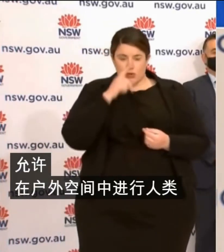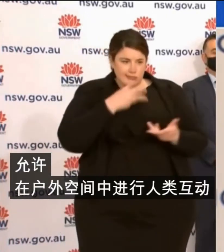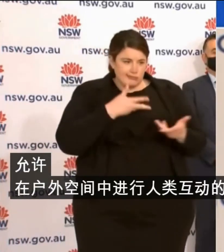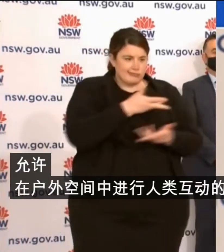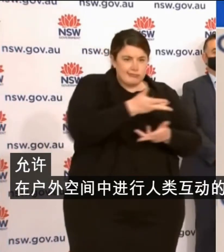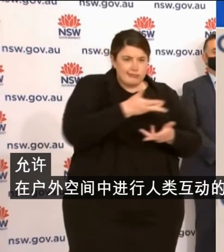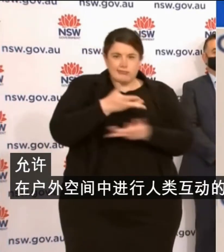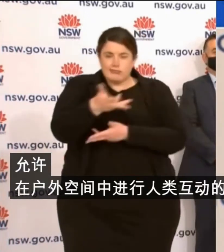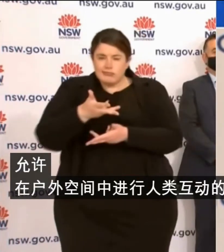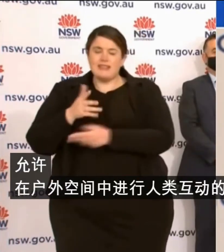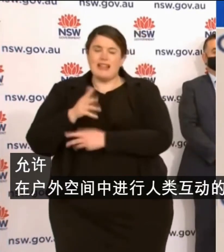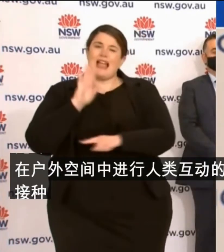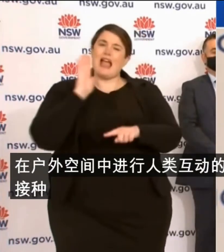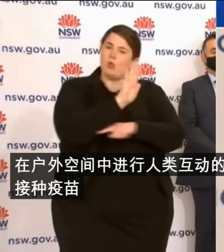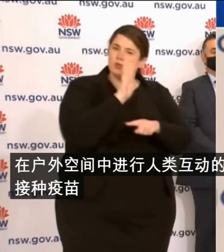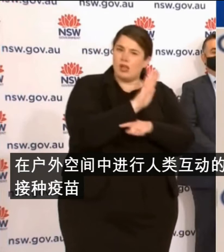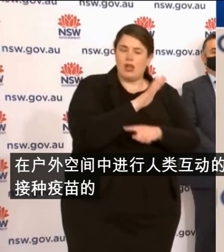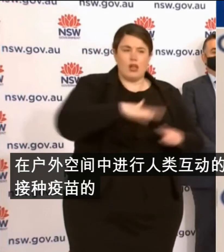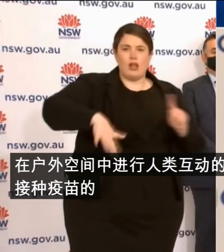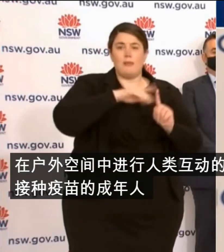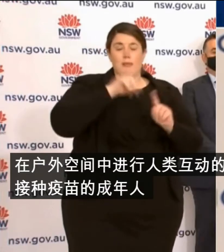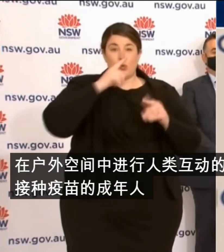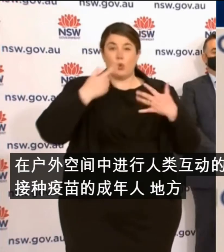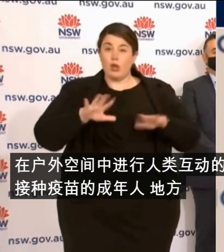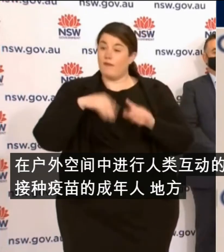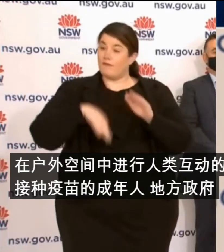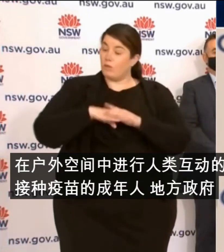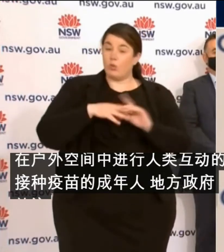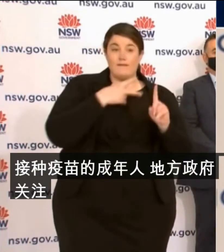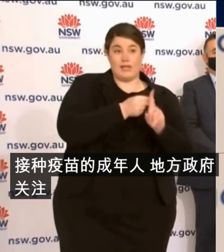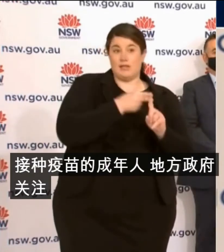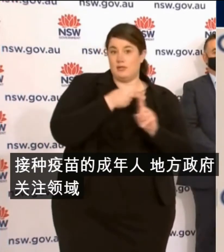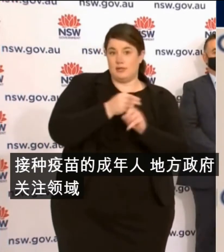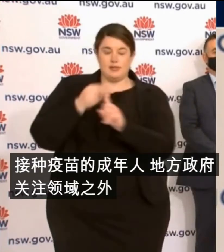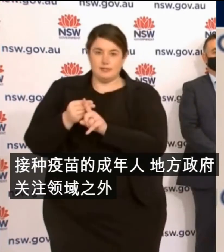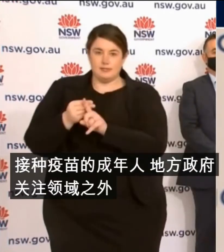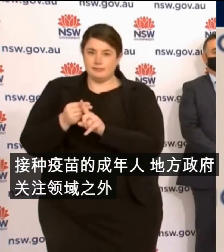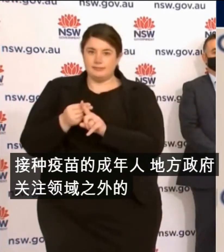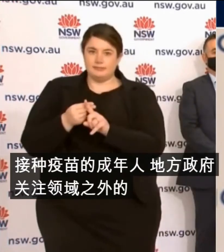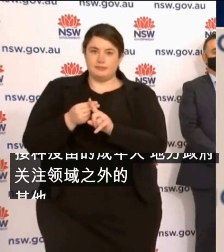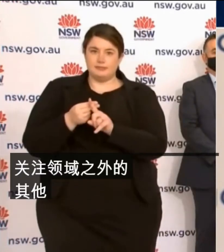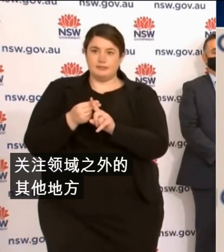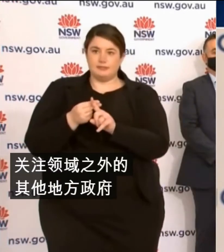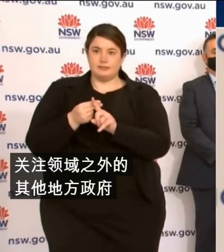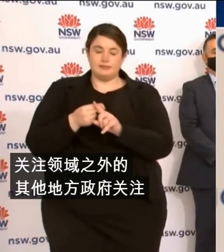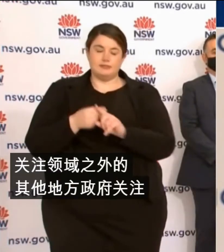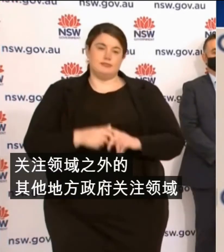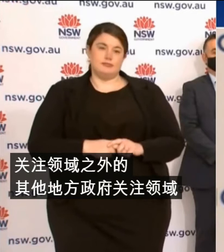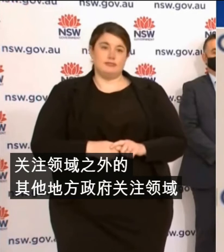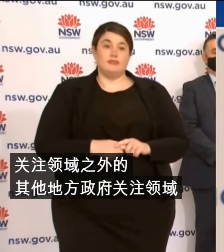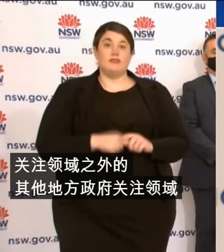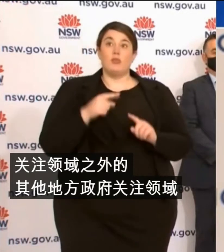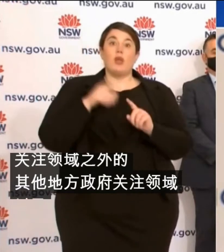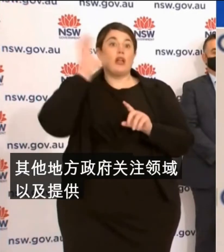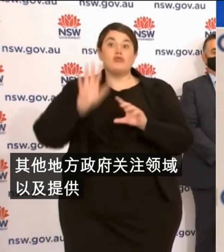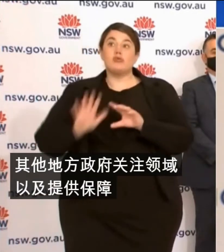interaction in an outdoor space, fully vaccinated adults across the other local government areas of concern, outside those local government areas of